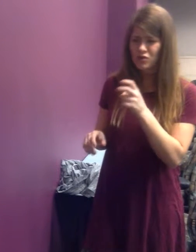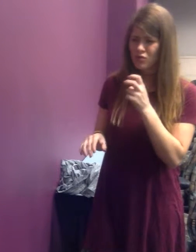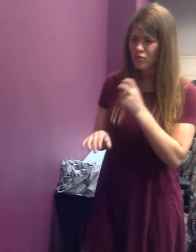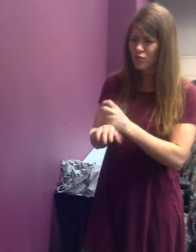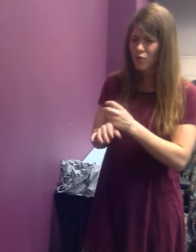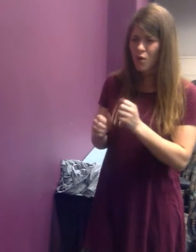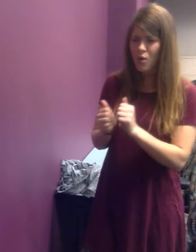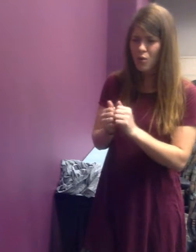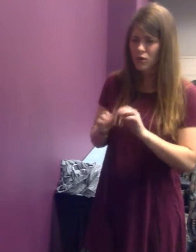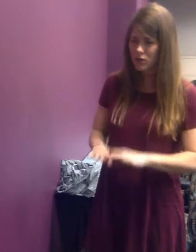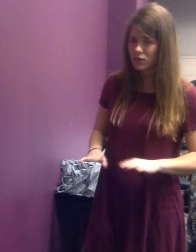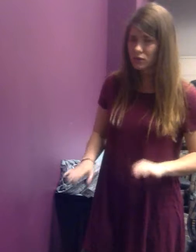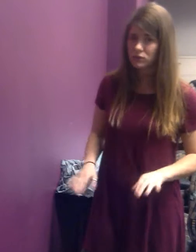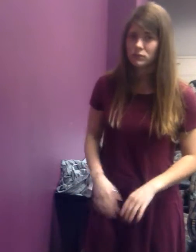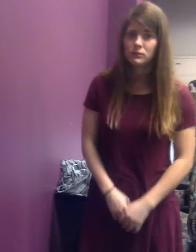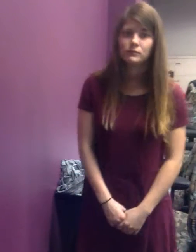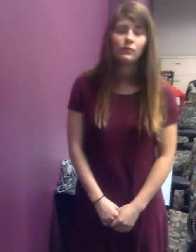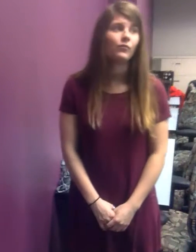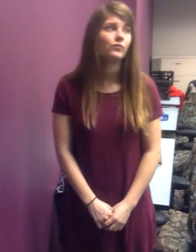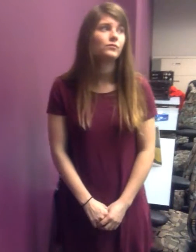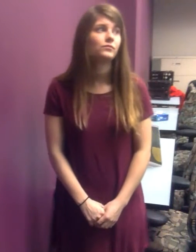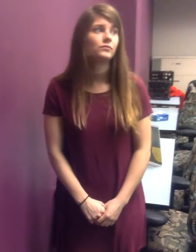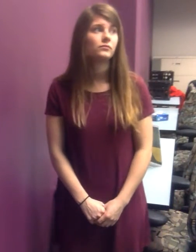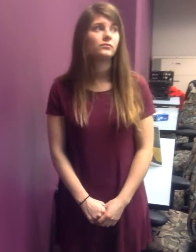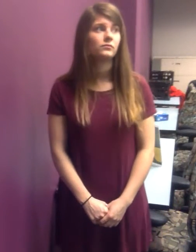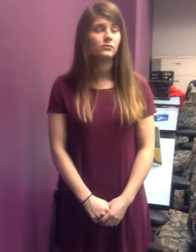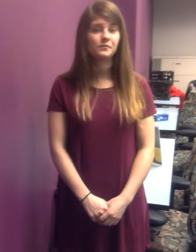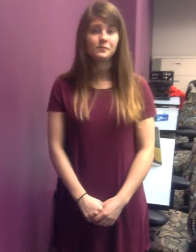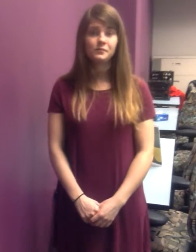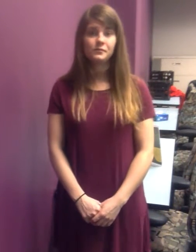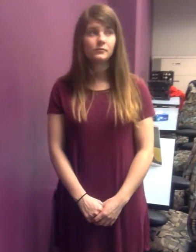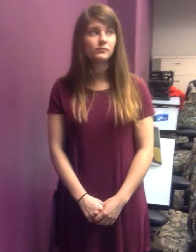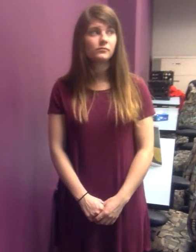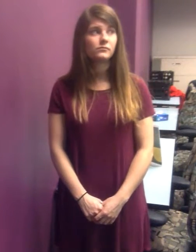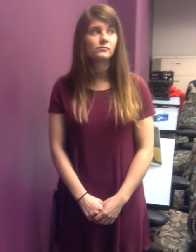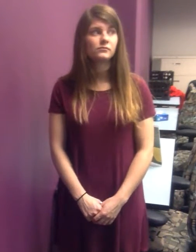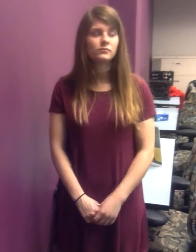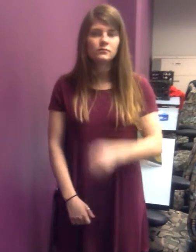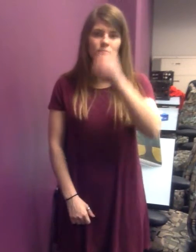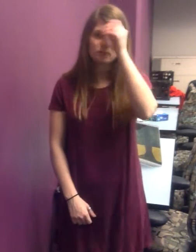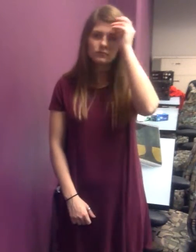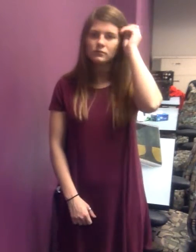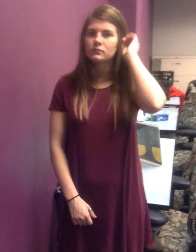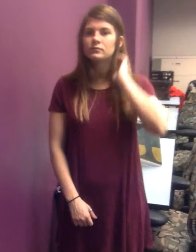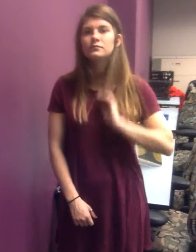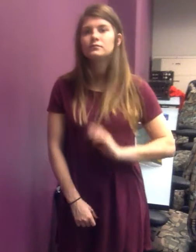to 15 congressional districts in the 2010 election, where strong supporters of climate change